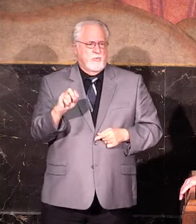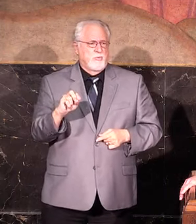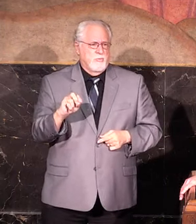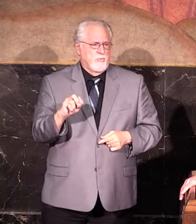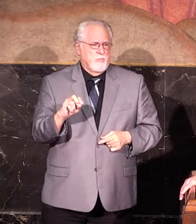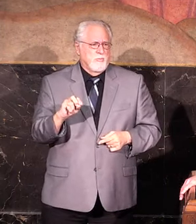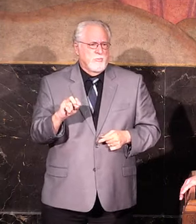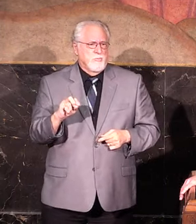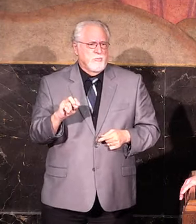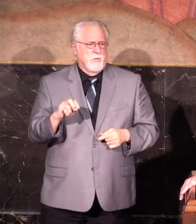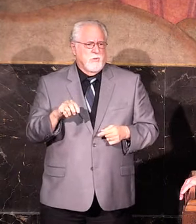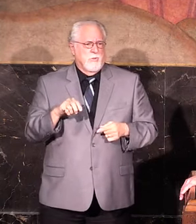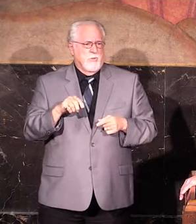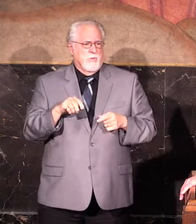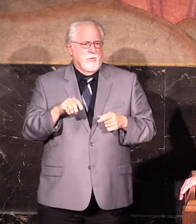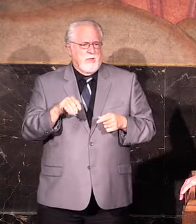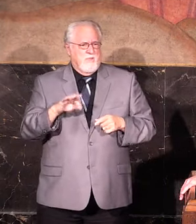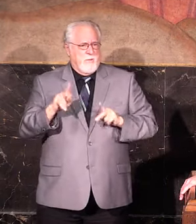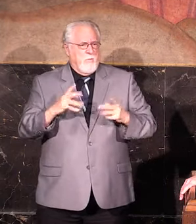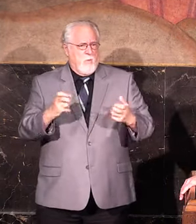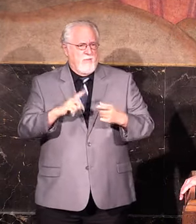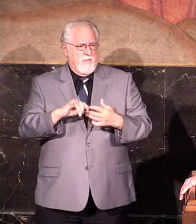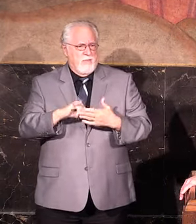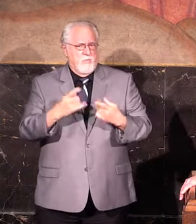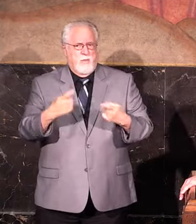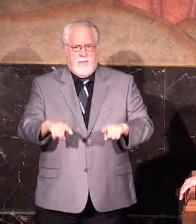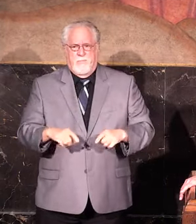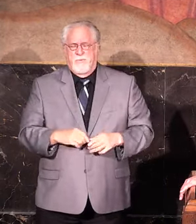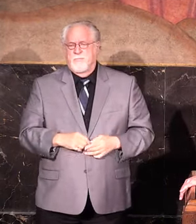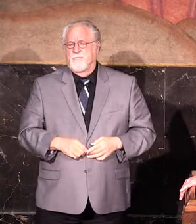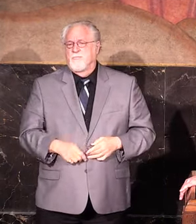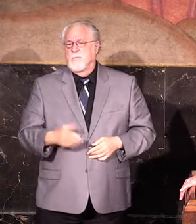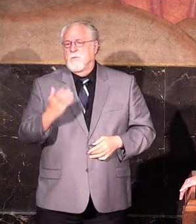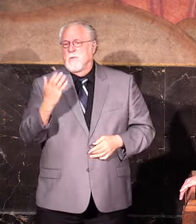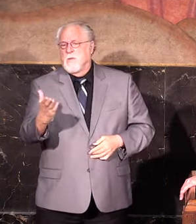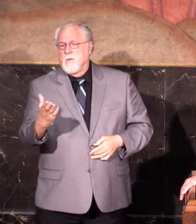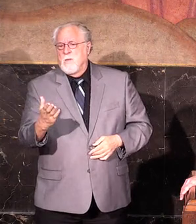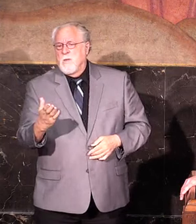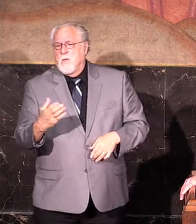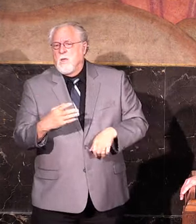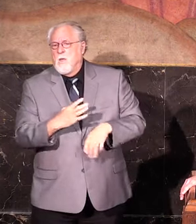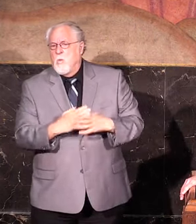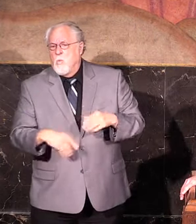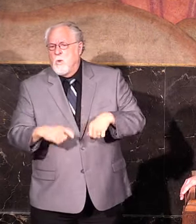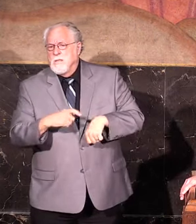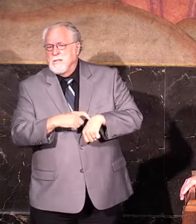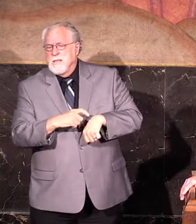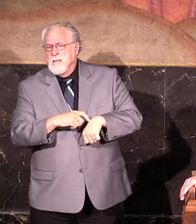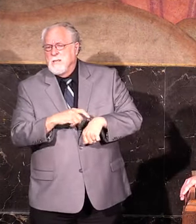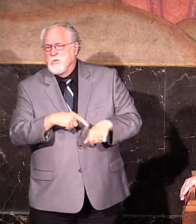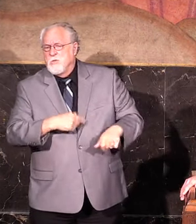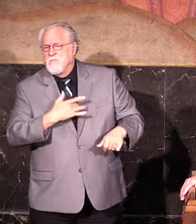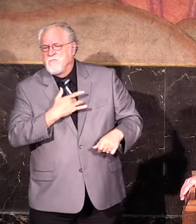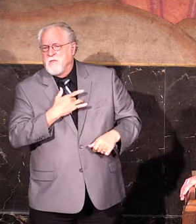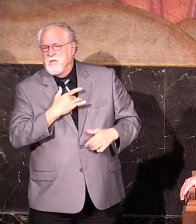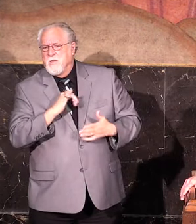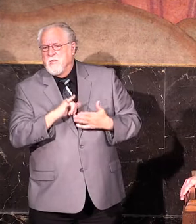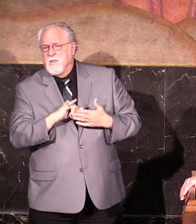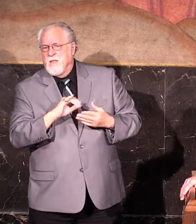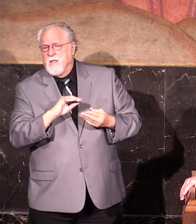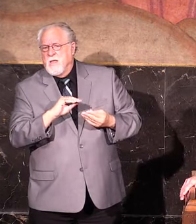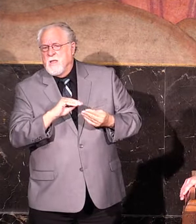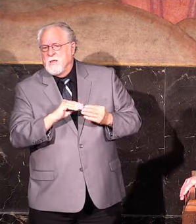as individuals want that to happen. Yes, sir. At what point do you anticipate the numbers